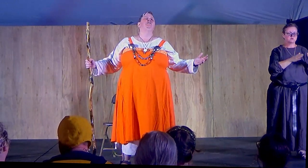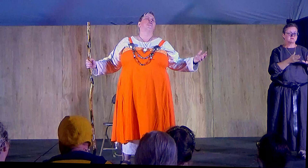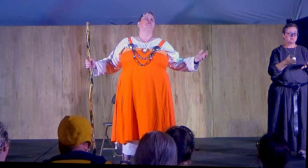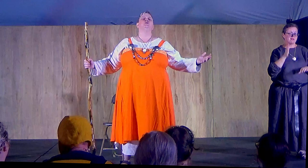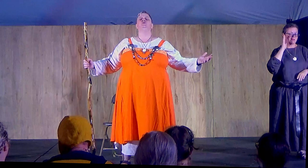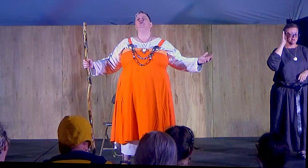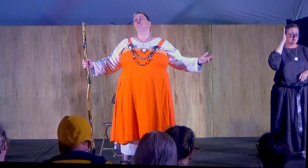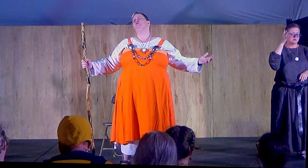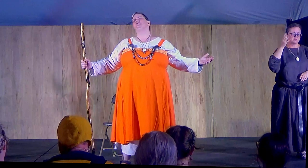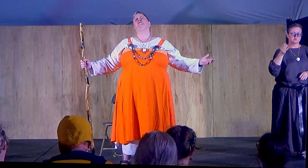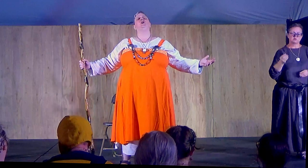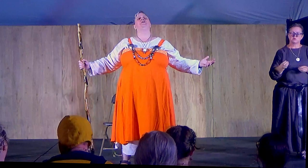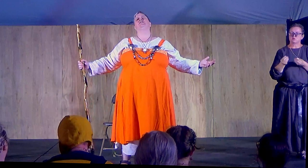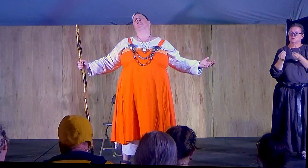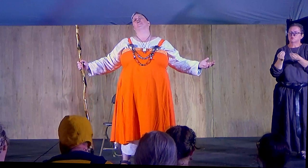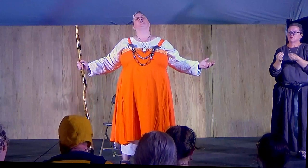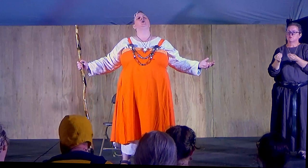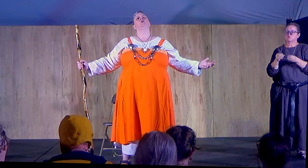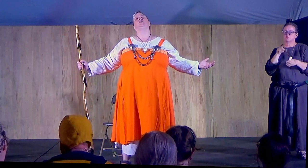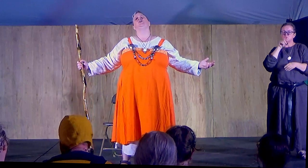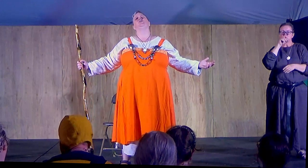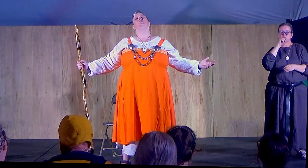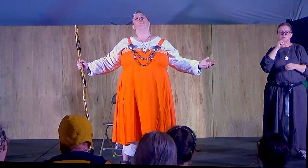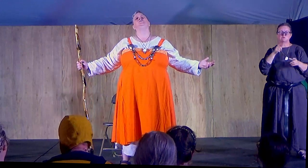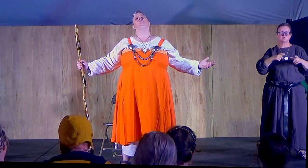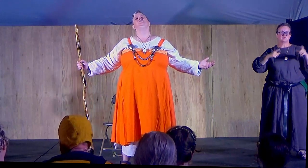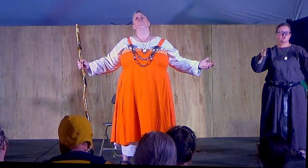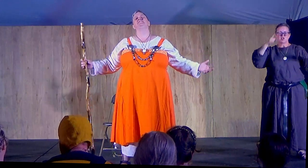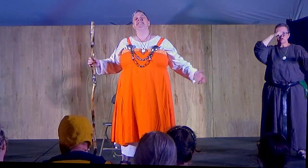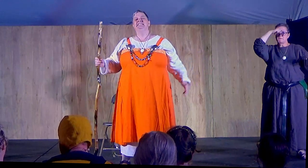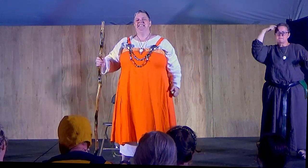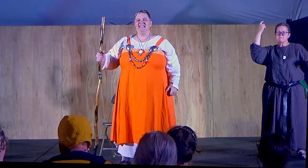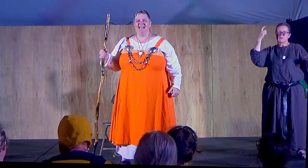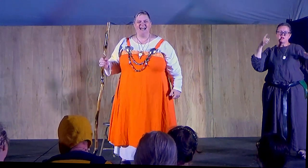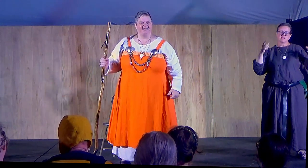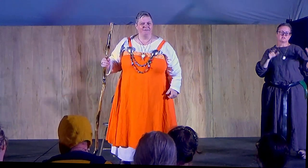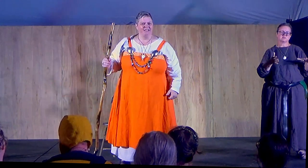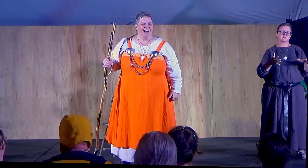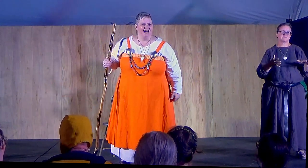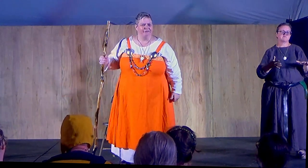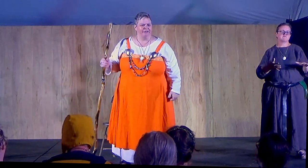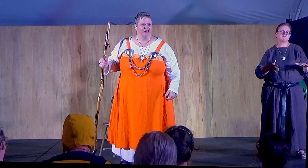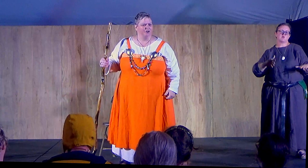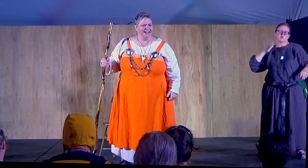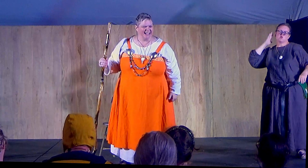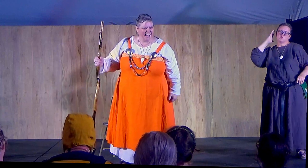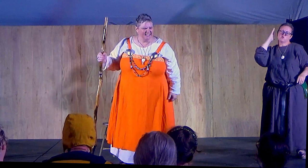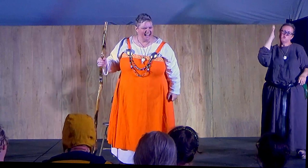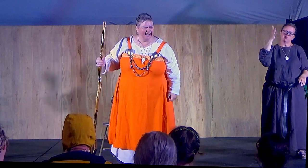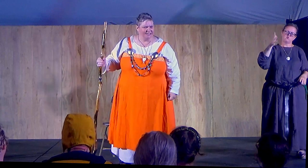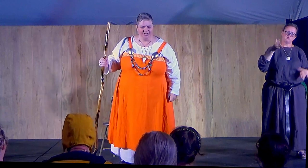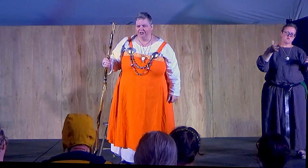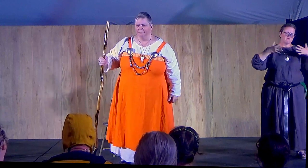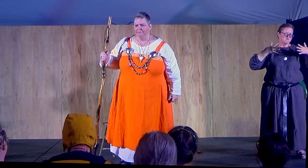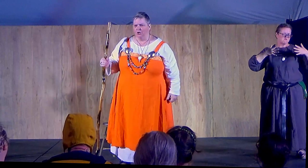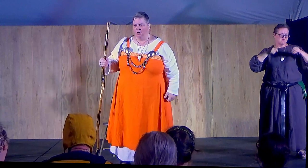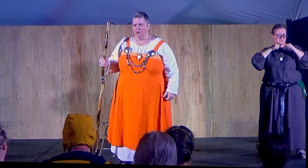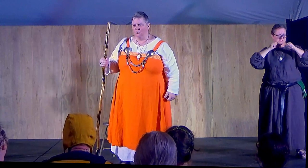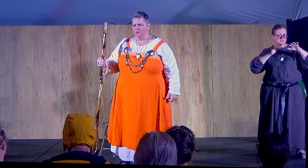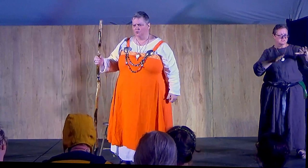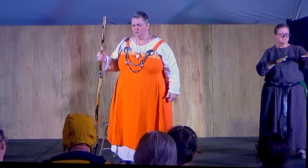dying, food for the crows, let the night-fearing